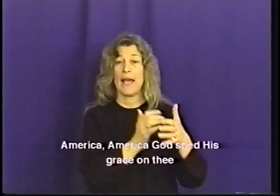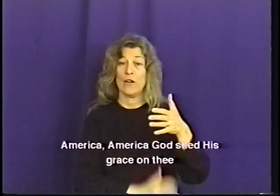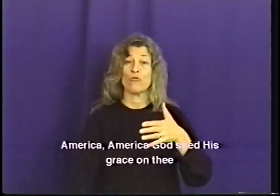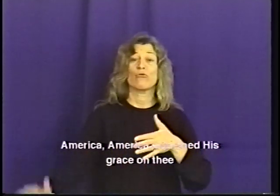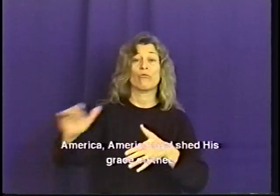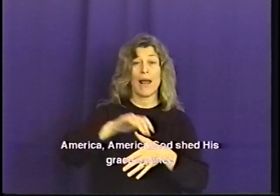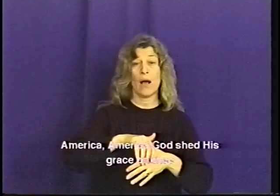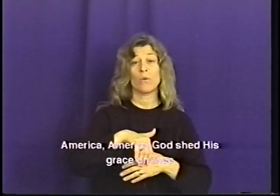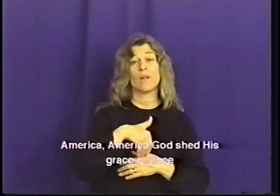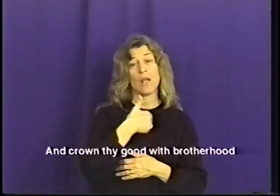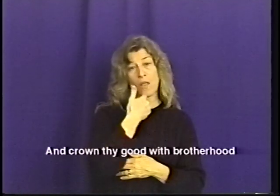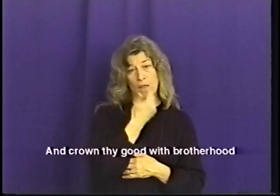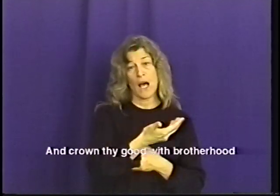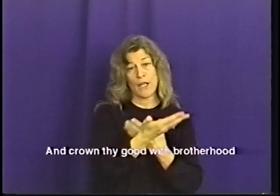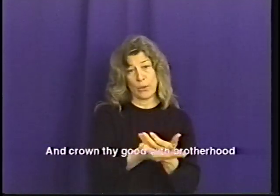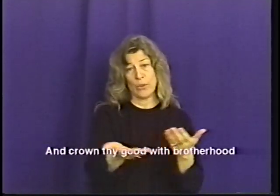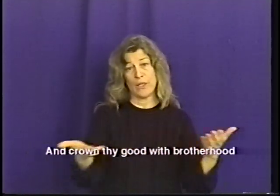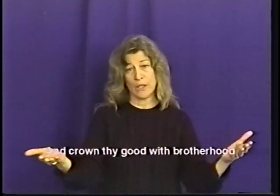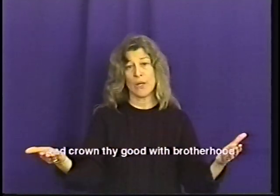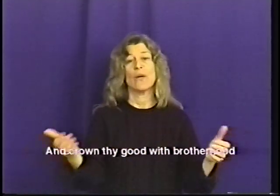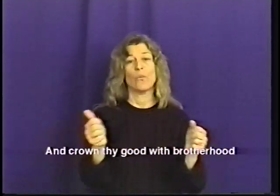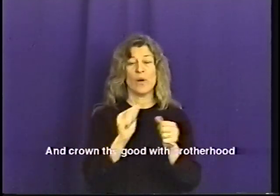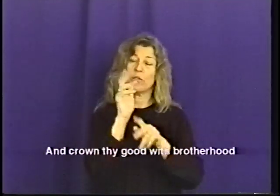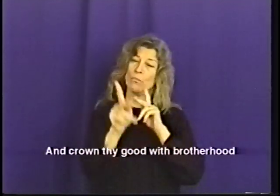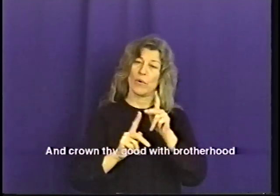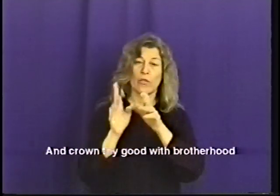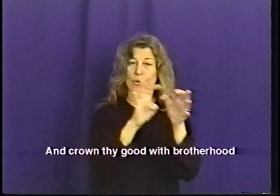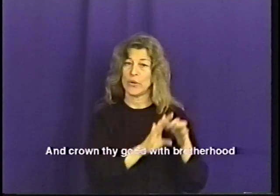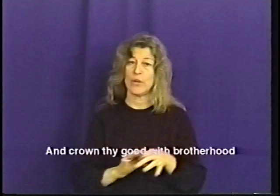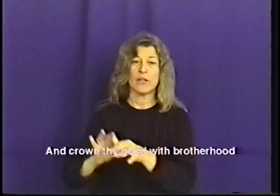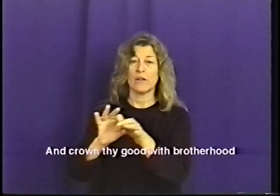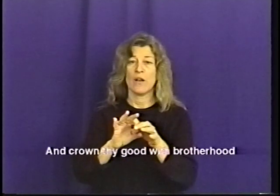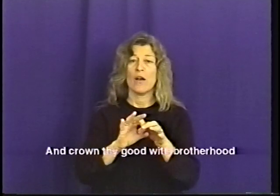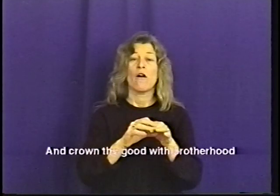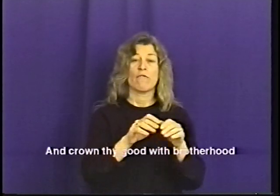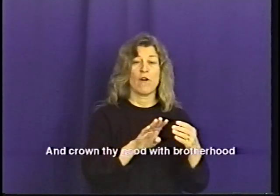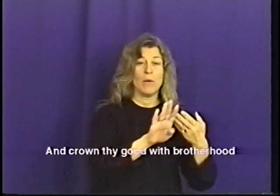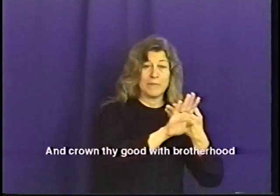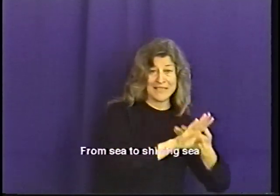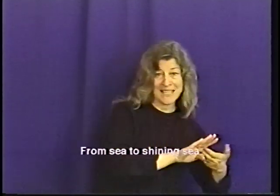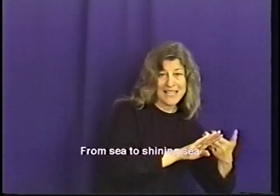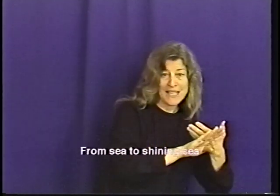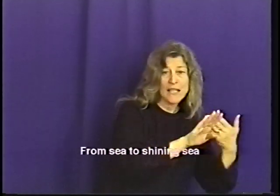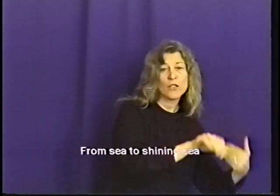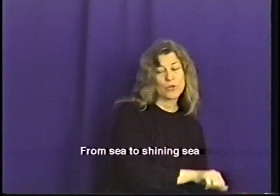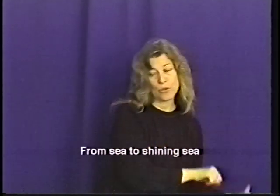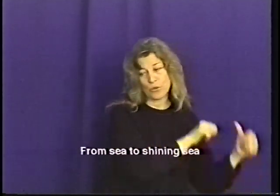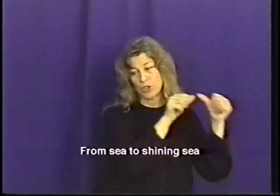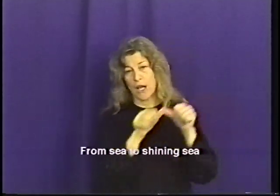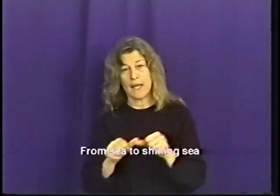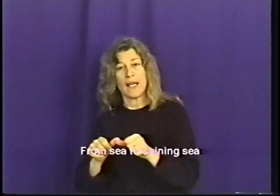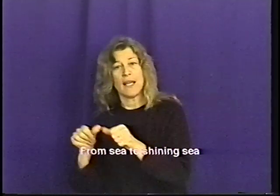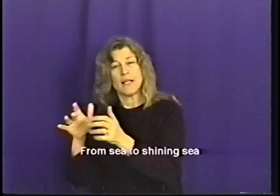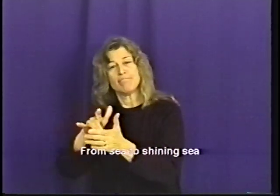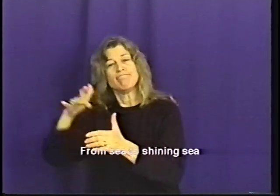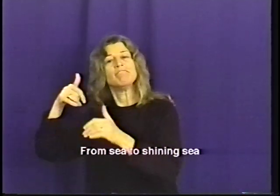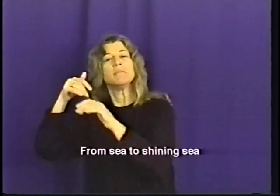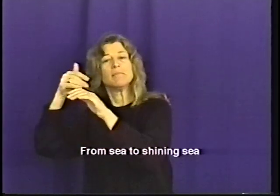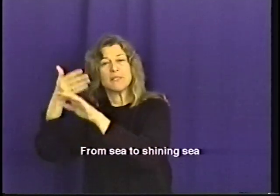and crowned thy good with brotherhood from sea to shining